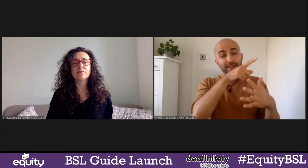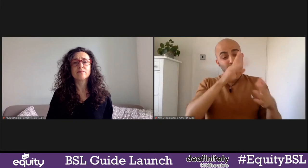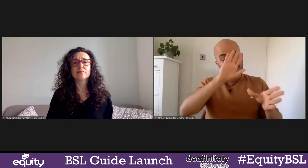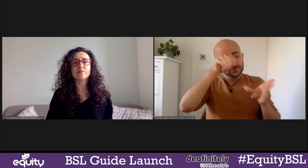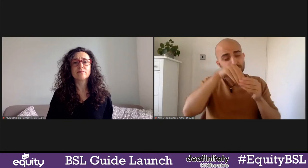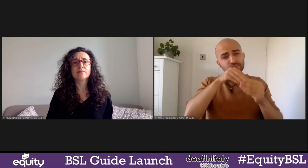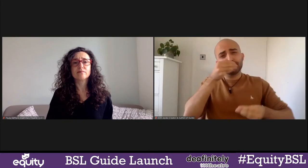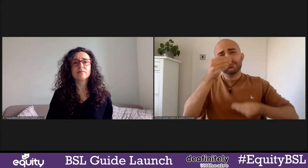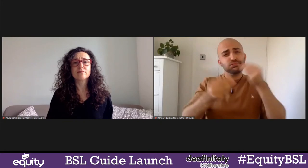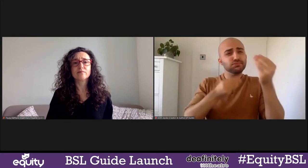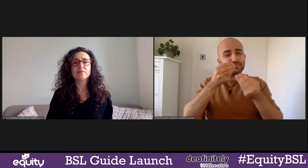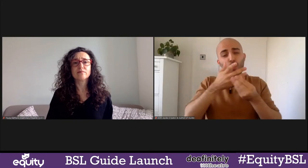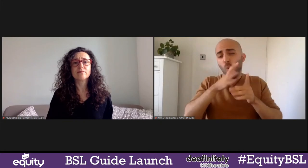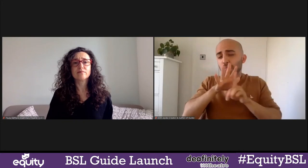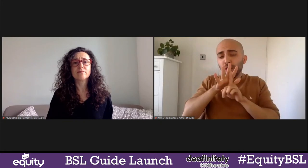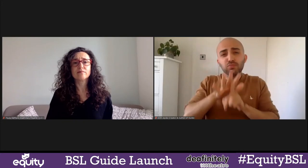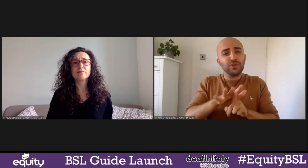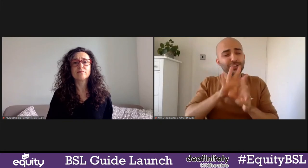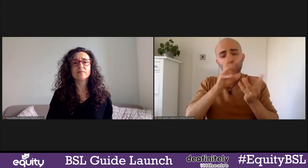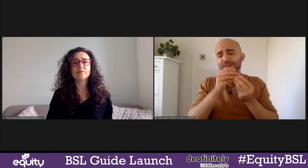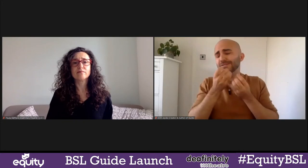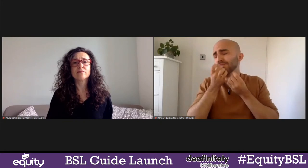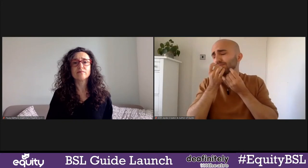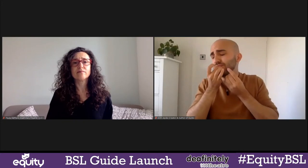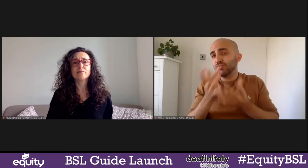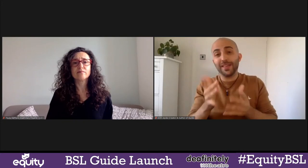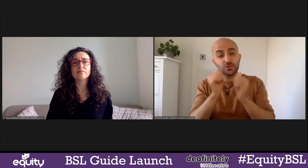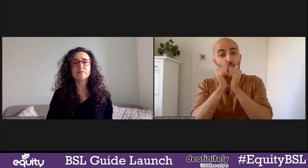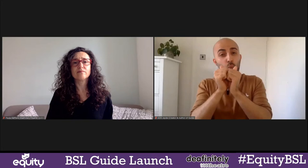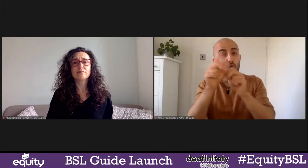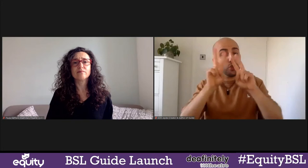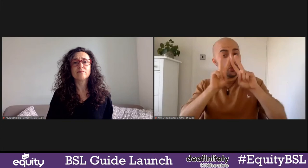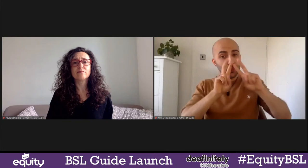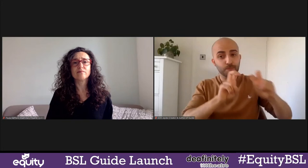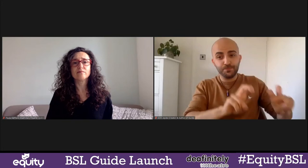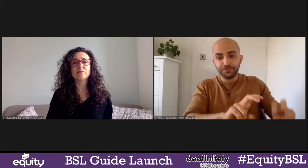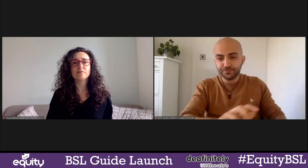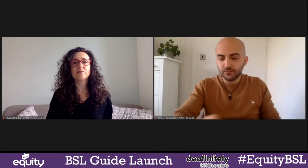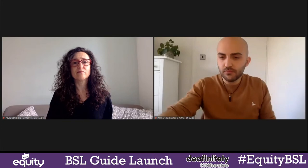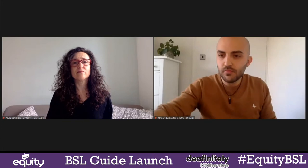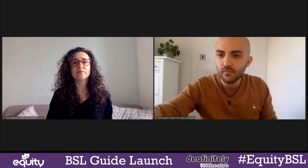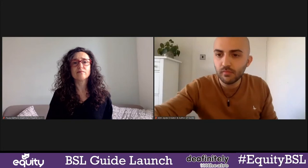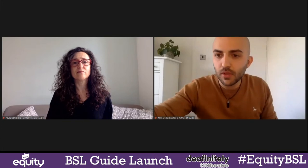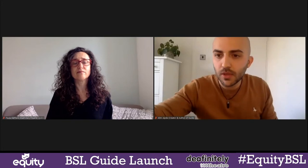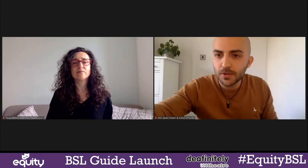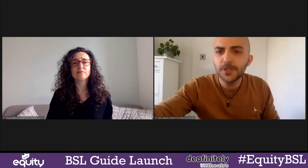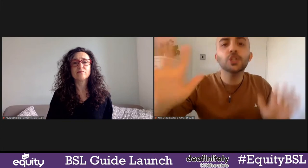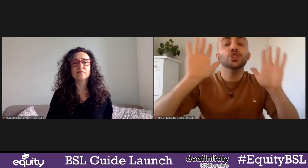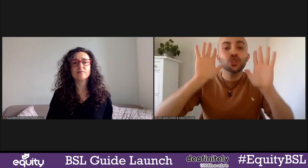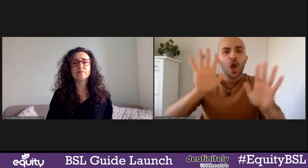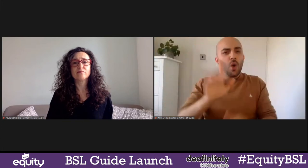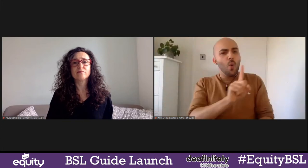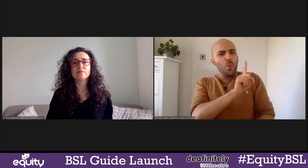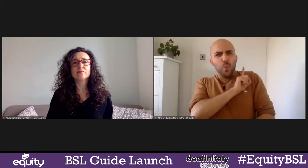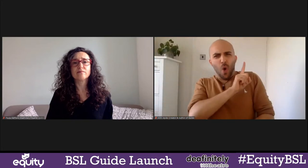deaf university in America, in Gallaudet. And it talks about oppression and it talks about language.